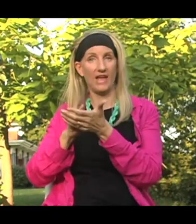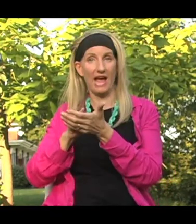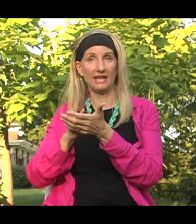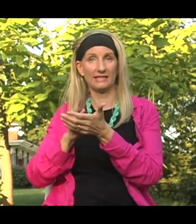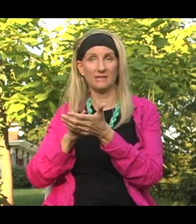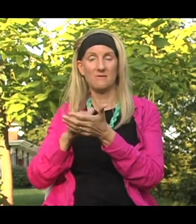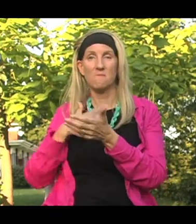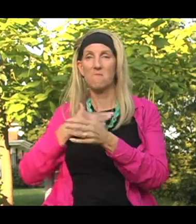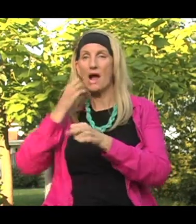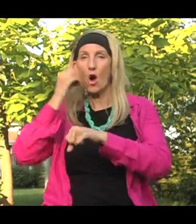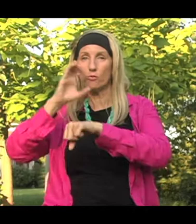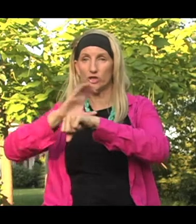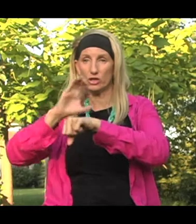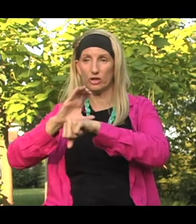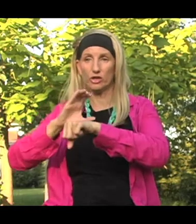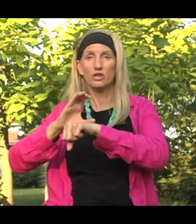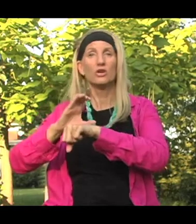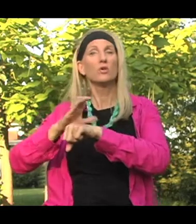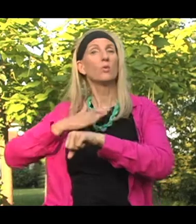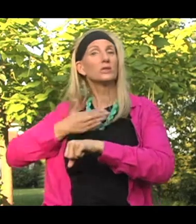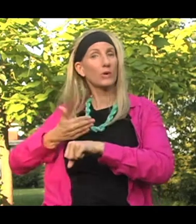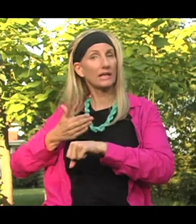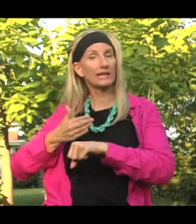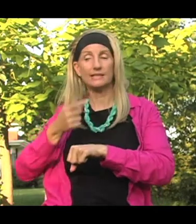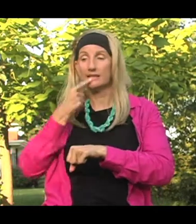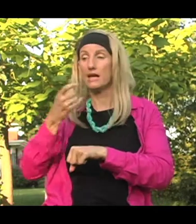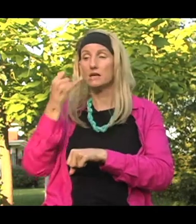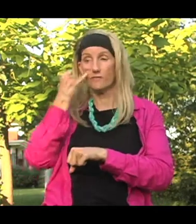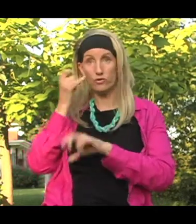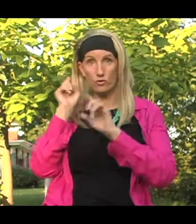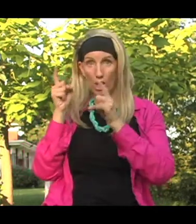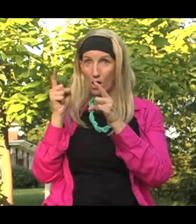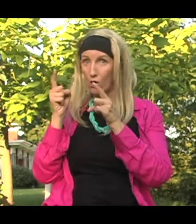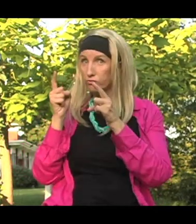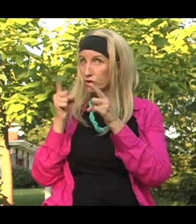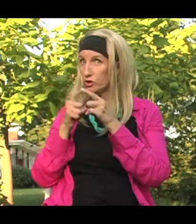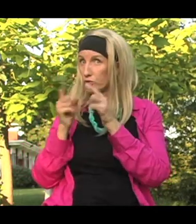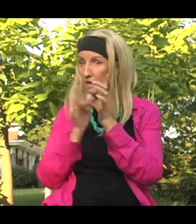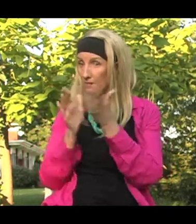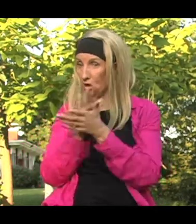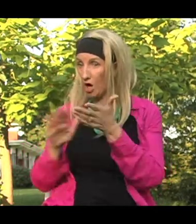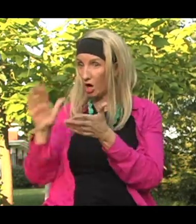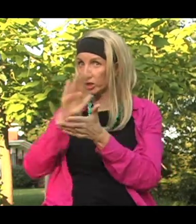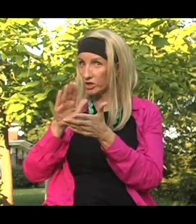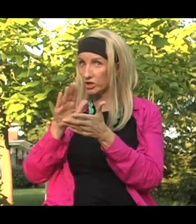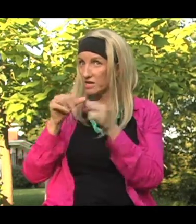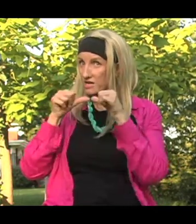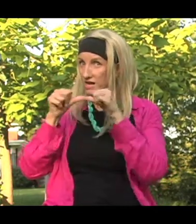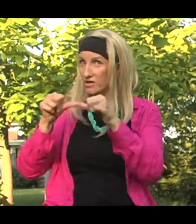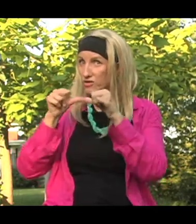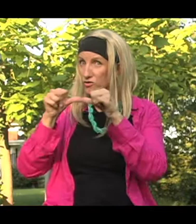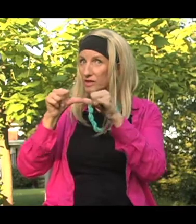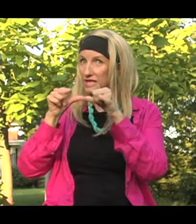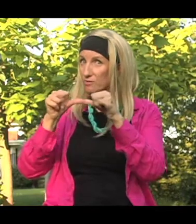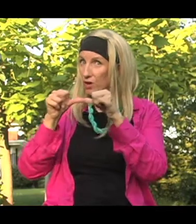that, my home church was willing to say, if you go to Bible college and you keep